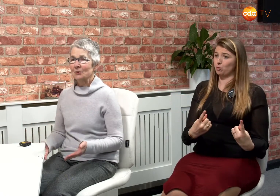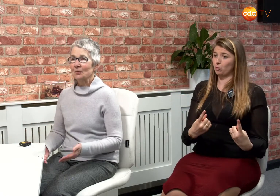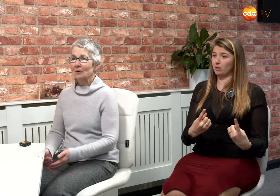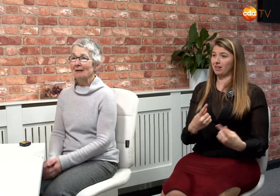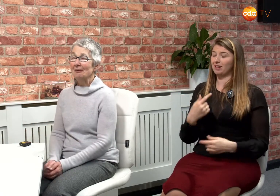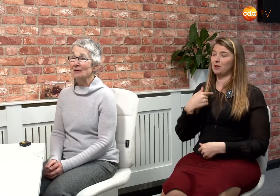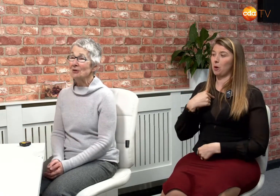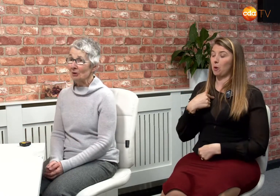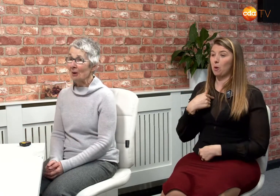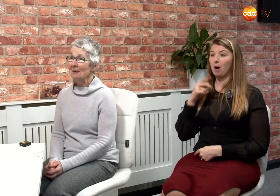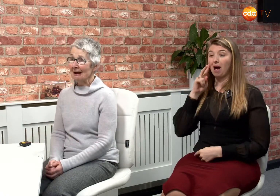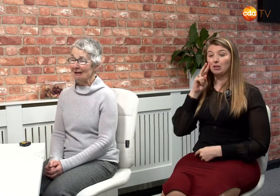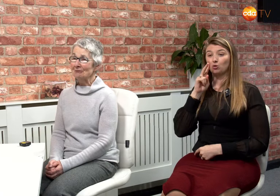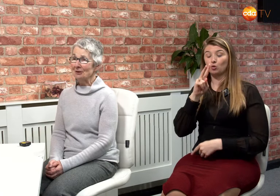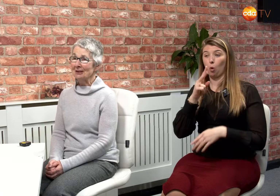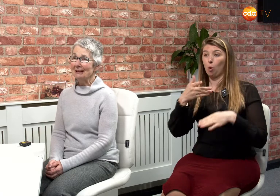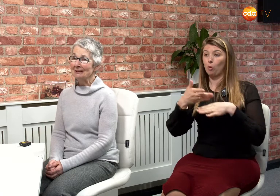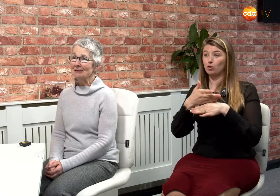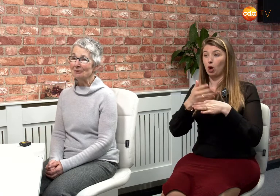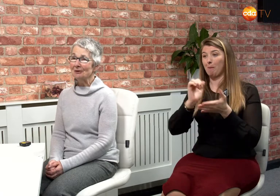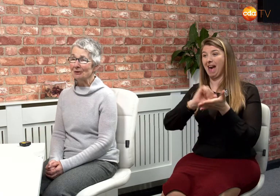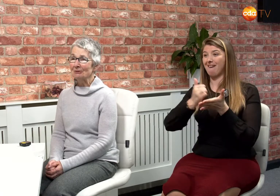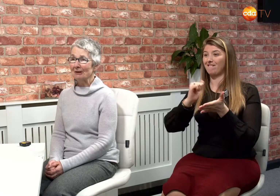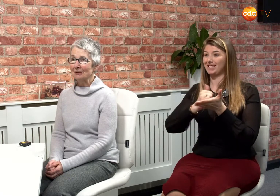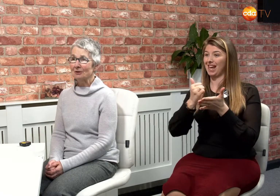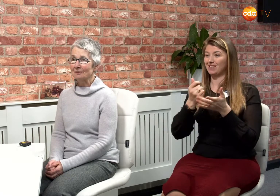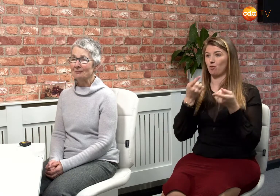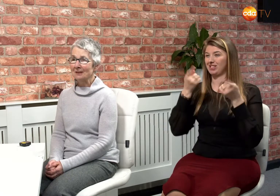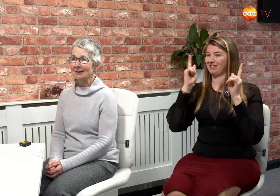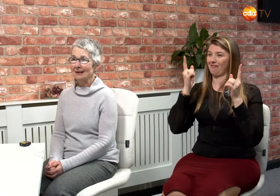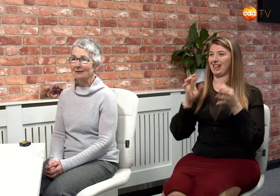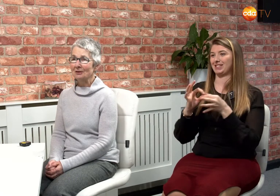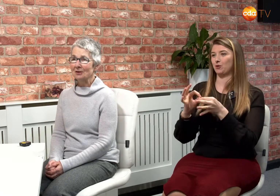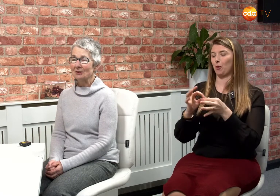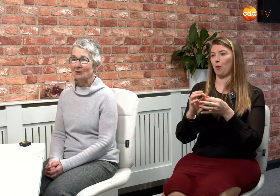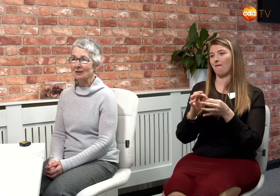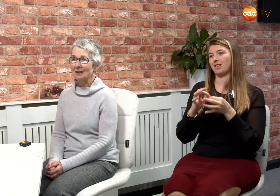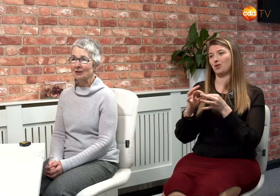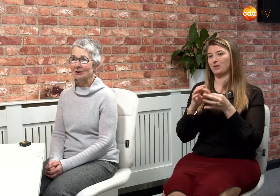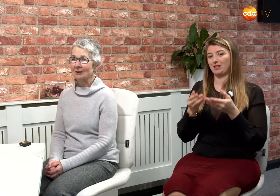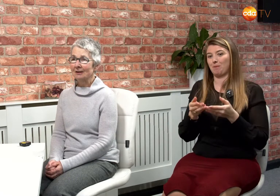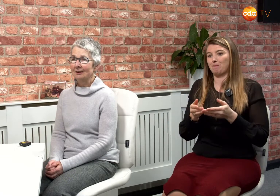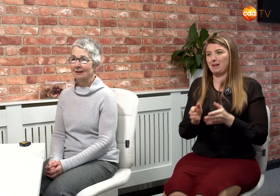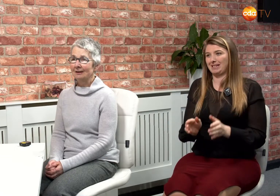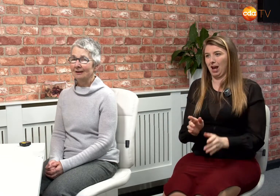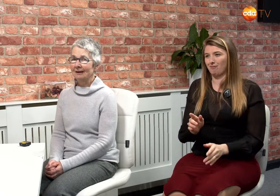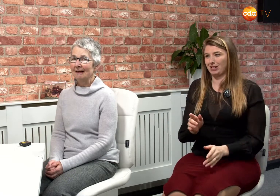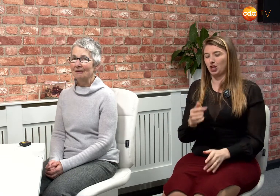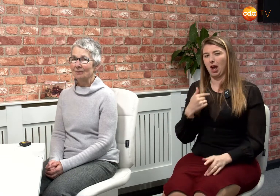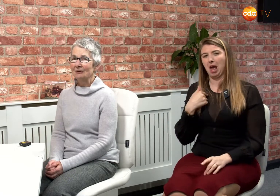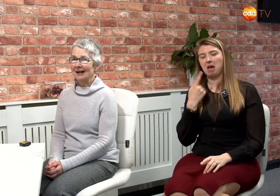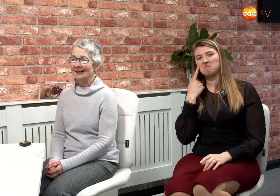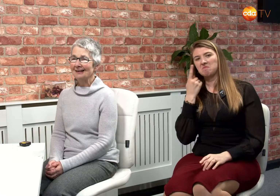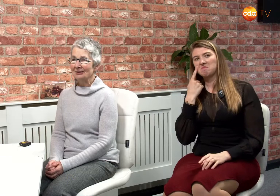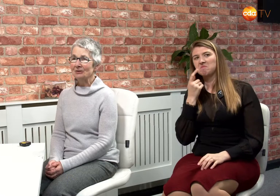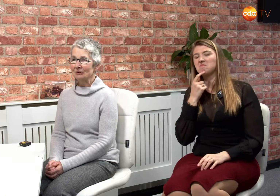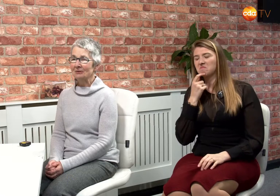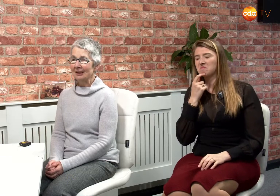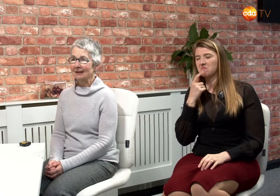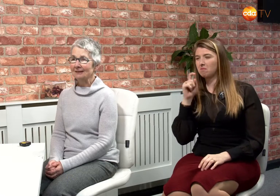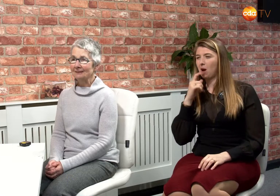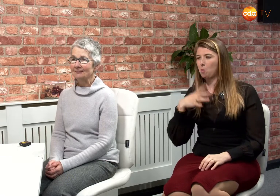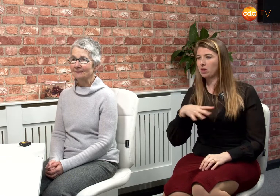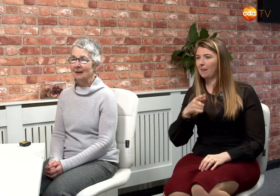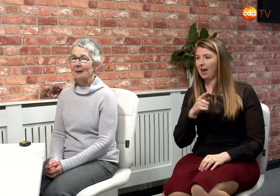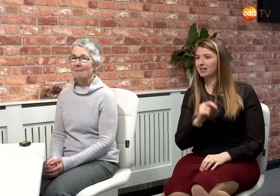When I saw the job advertised for the director of the Miscarriage Association, I thought I'd like to